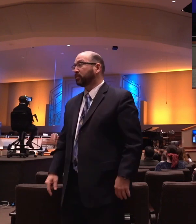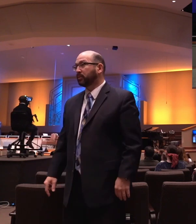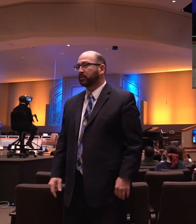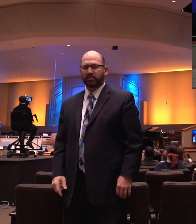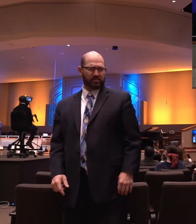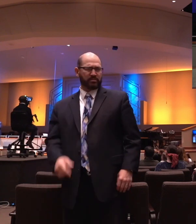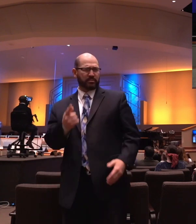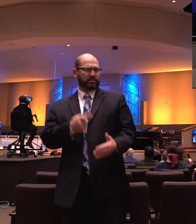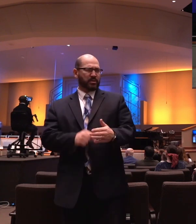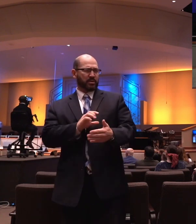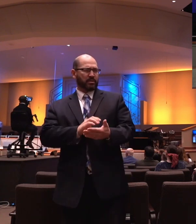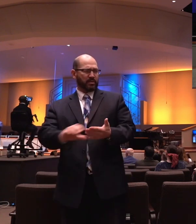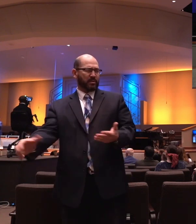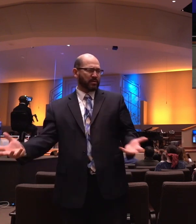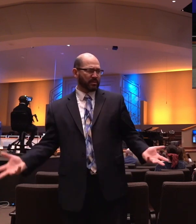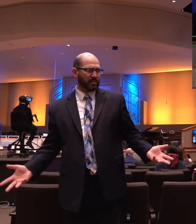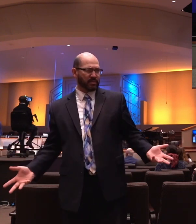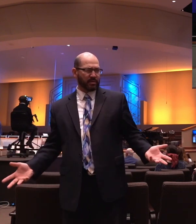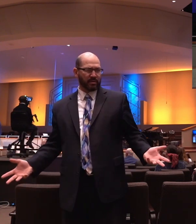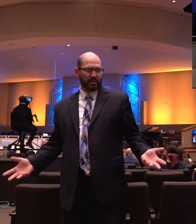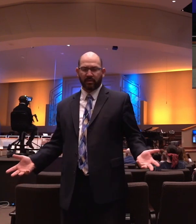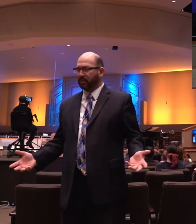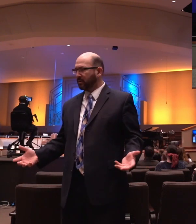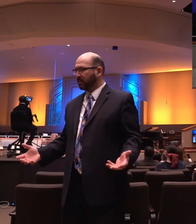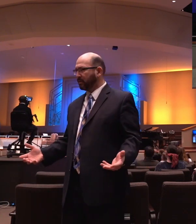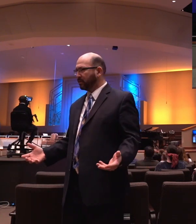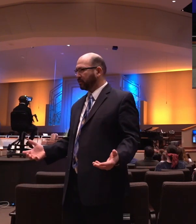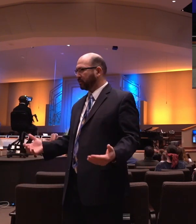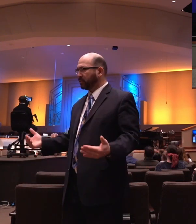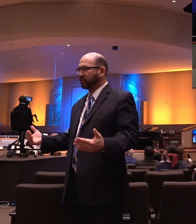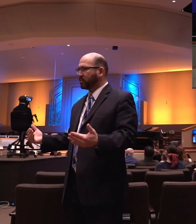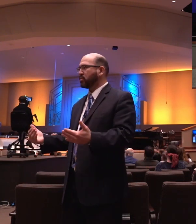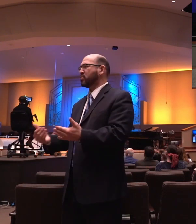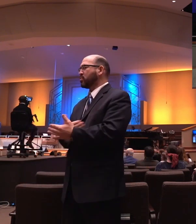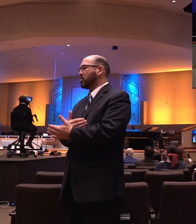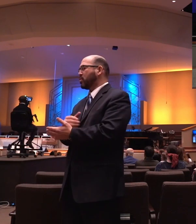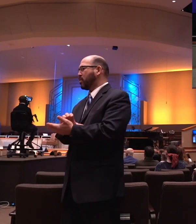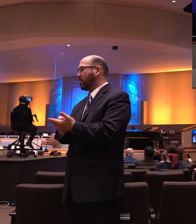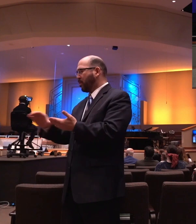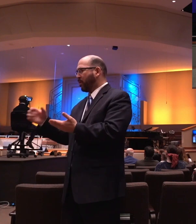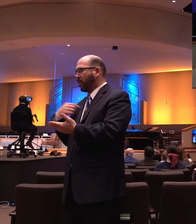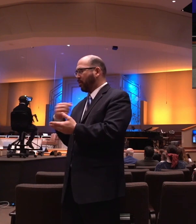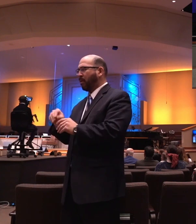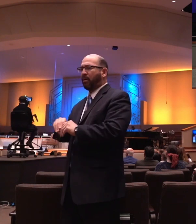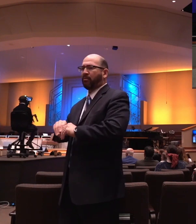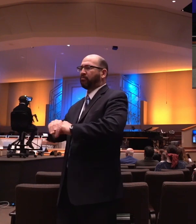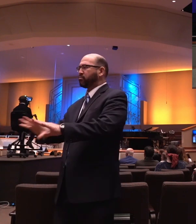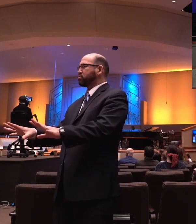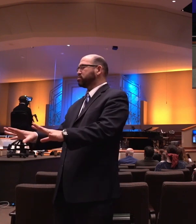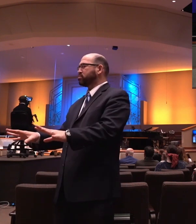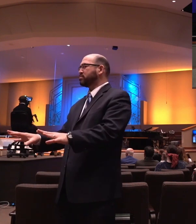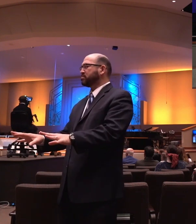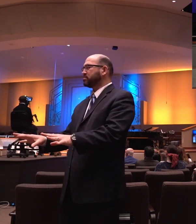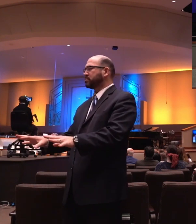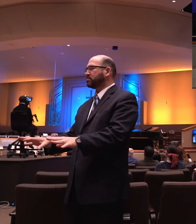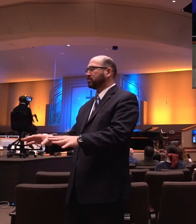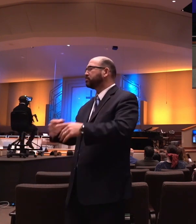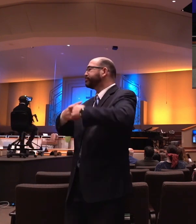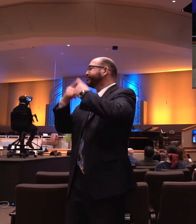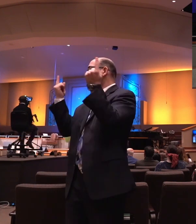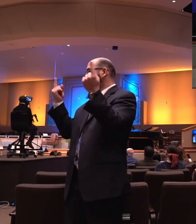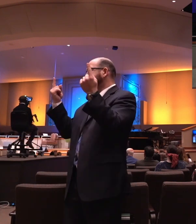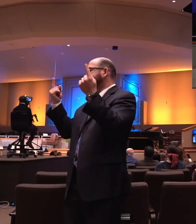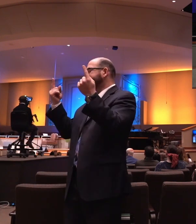I what card? Well, it's a brand new radio station and we saturated the listening area with cards announcing the opening of our